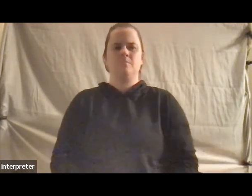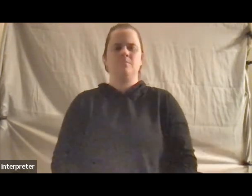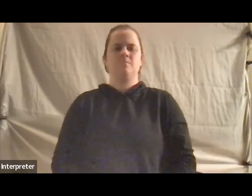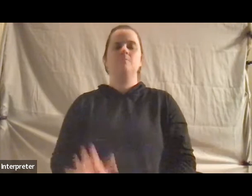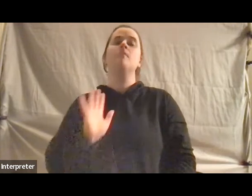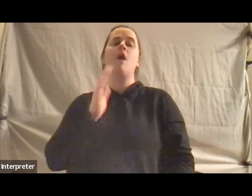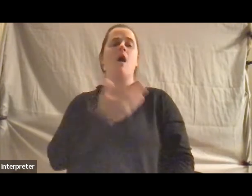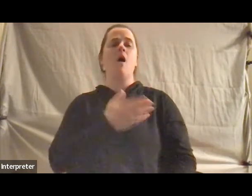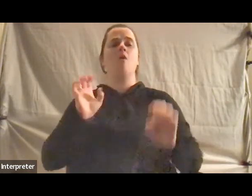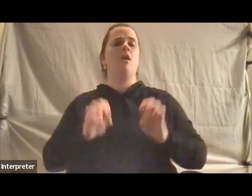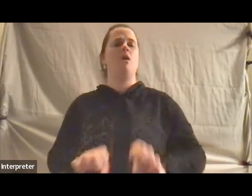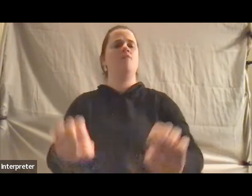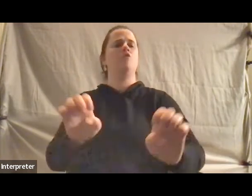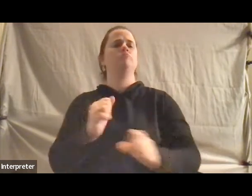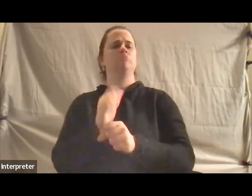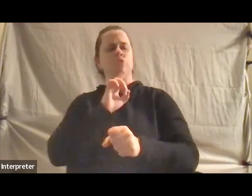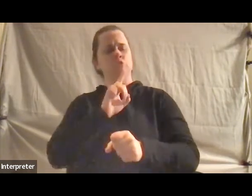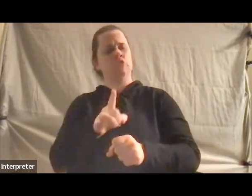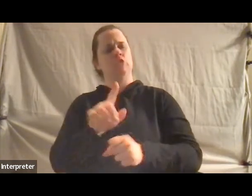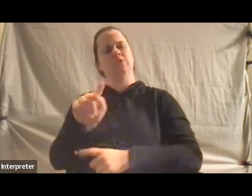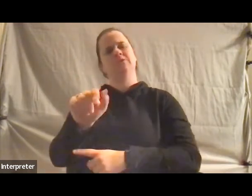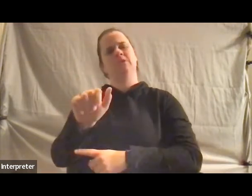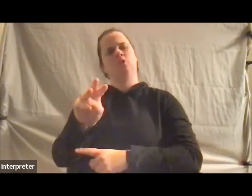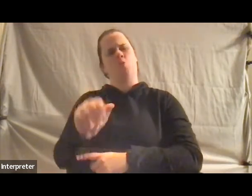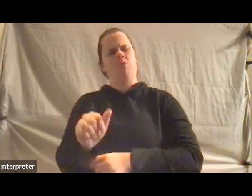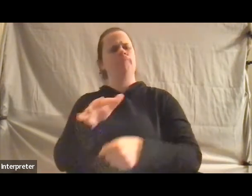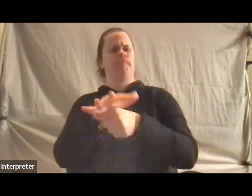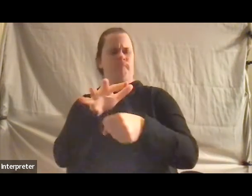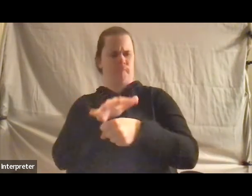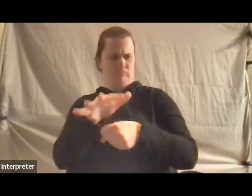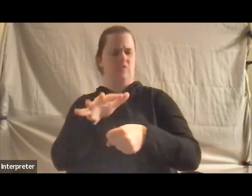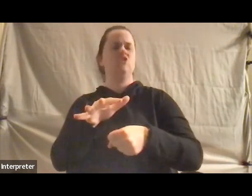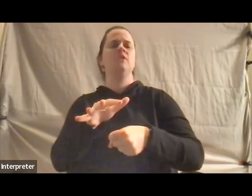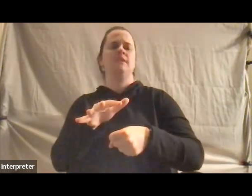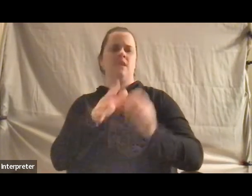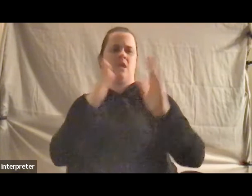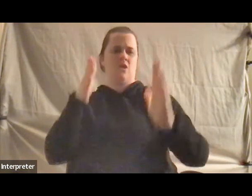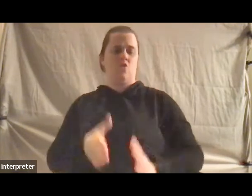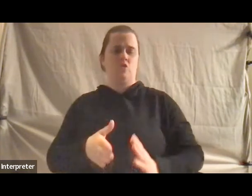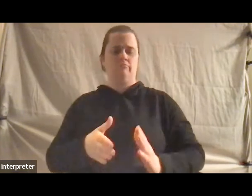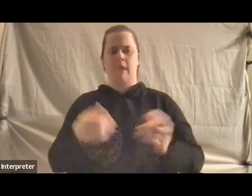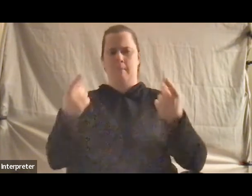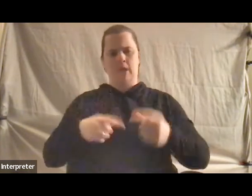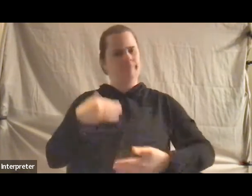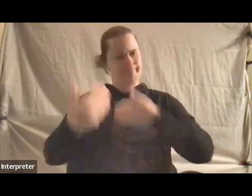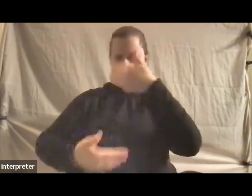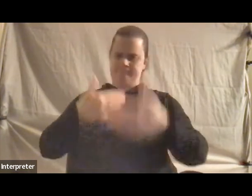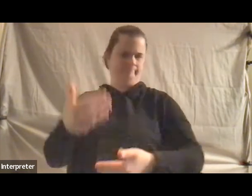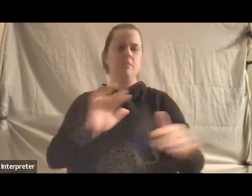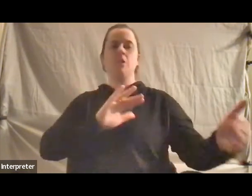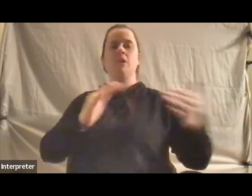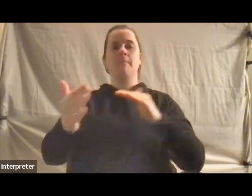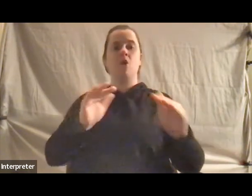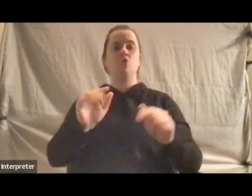Our efforts to ensure that Tacoma has sufficient housing are rolling out rapidly when compared to other